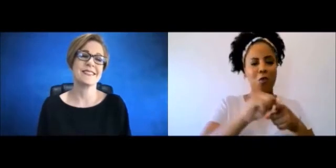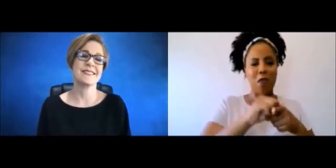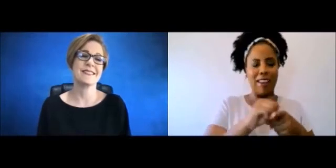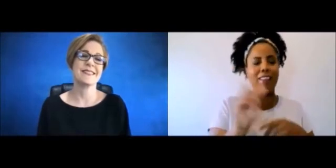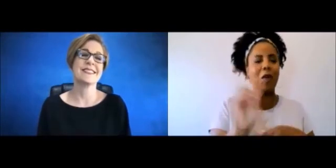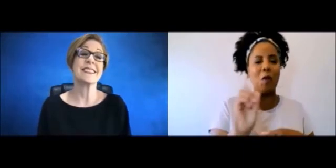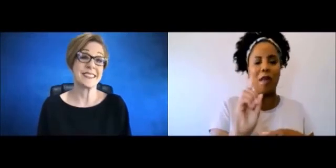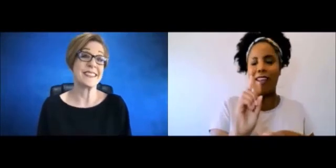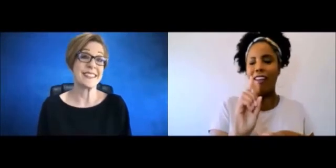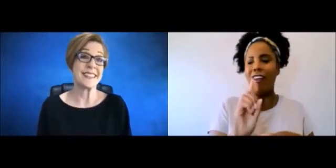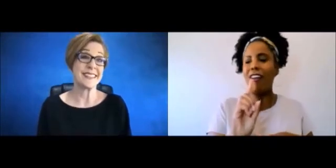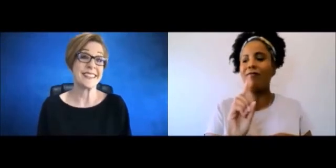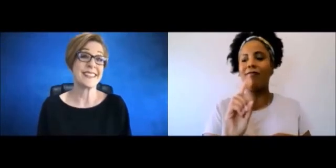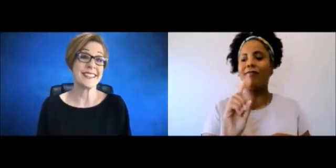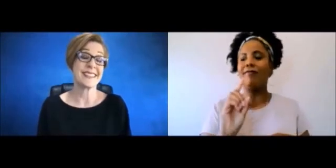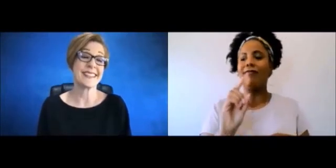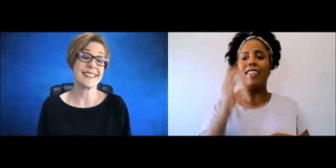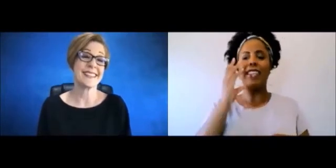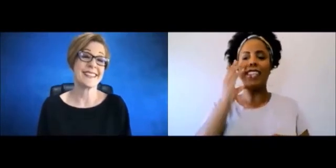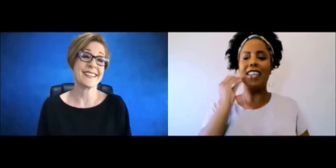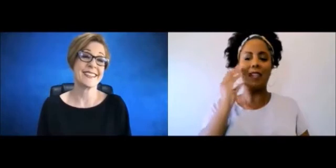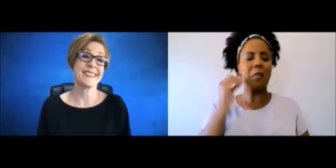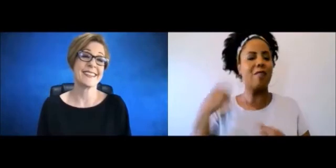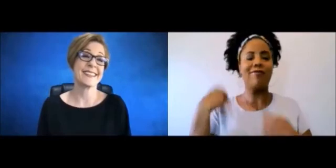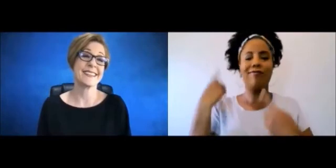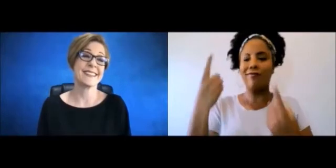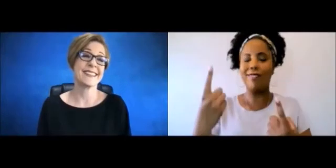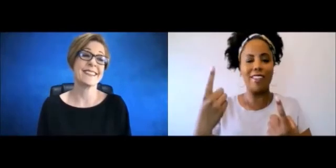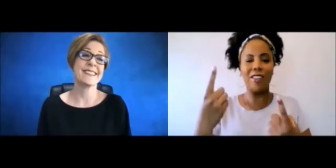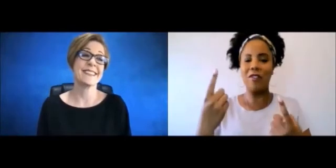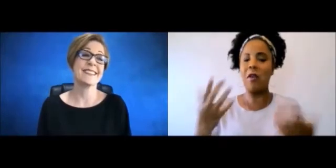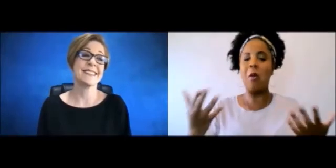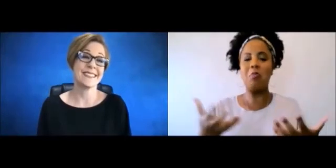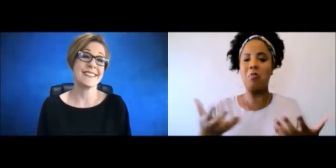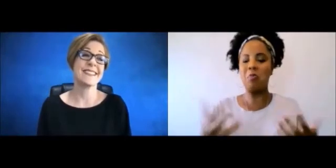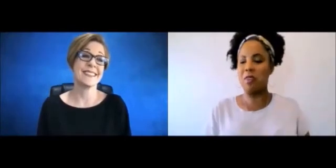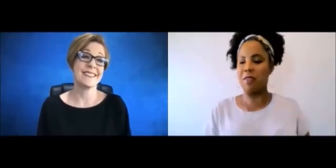and where did you train and what sort of experience have you had?